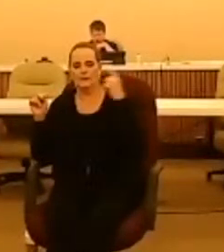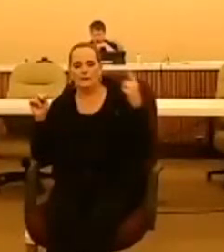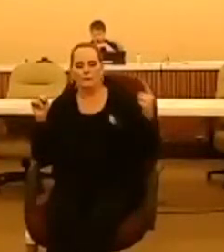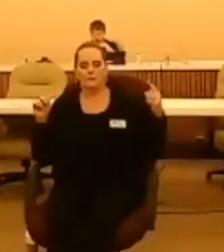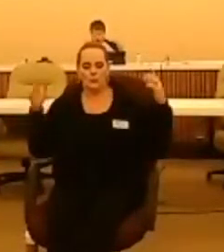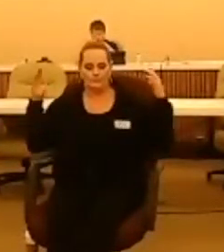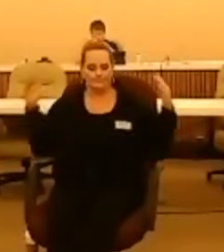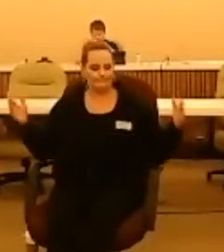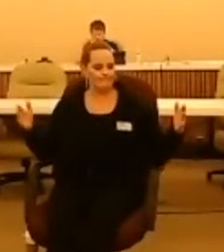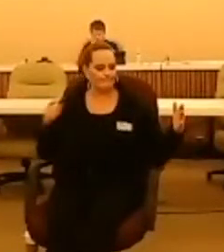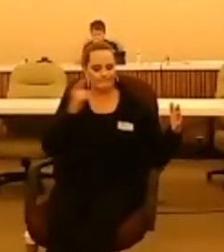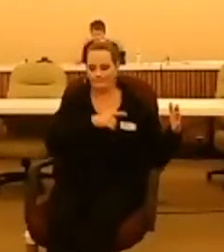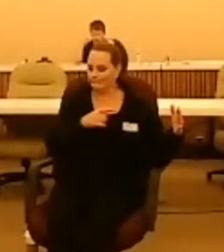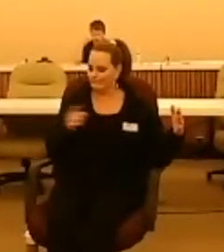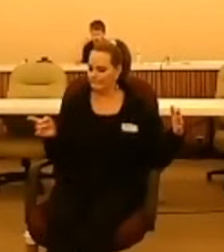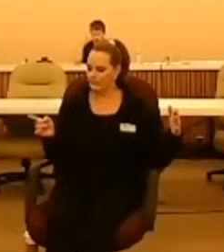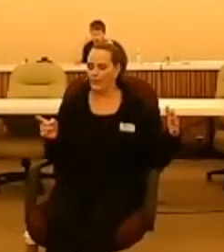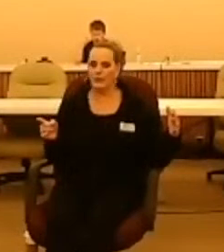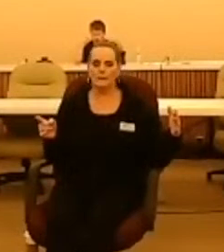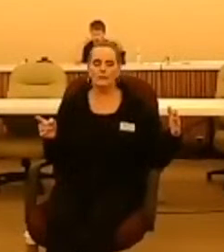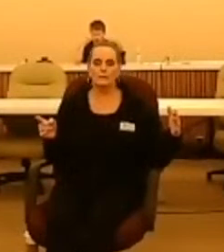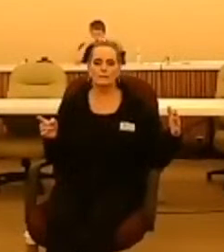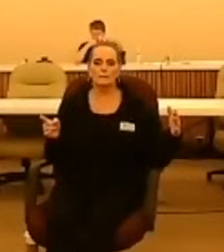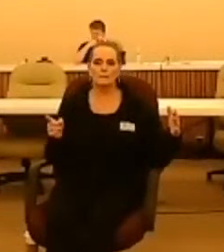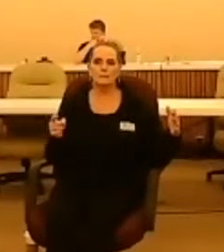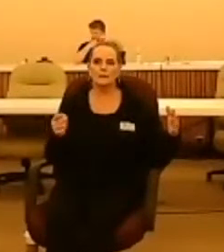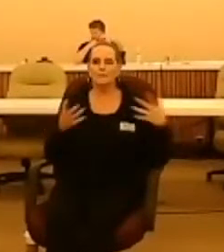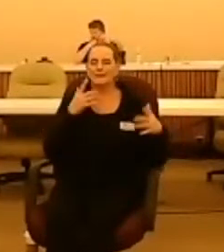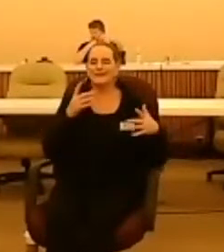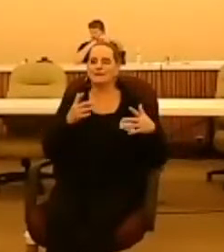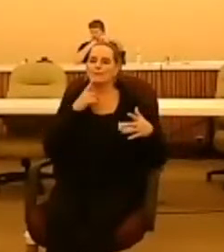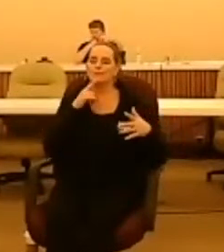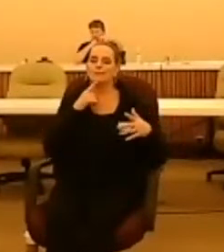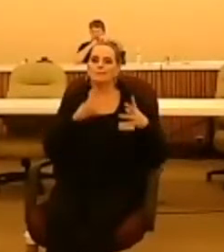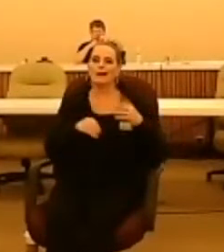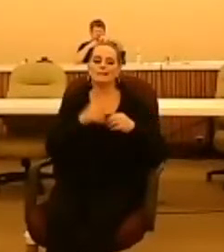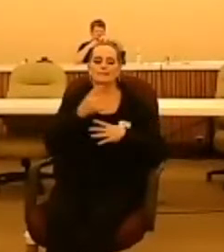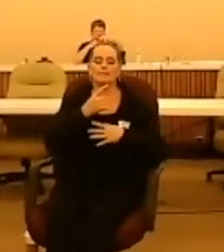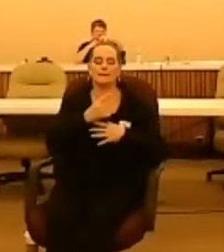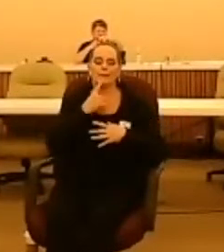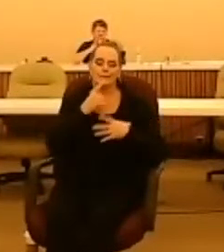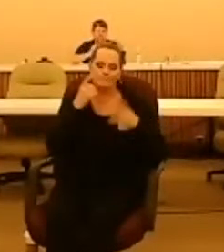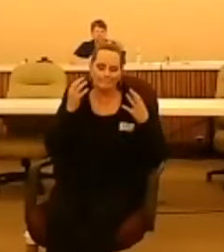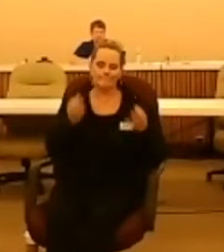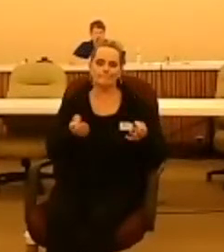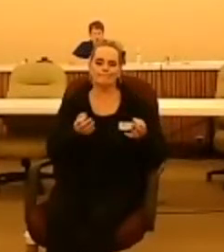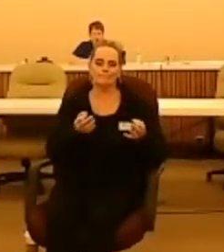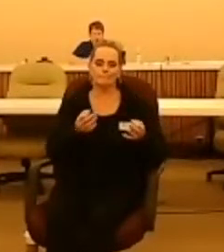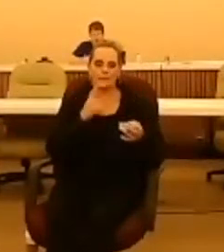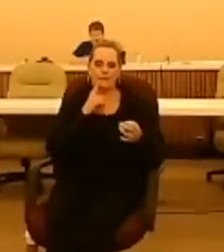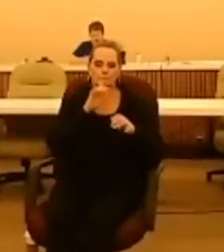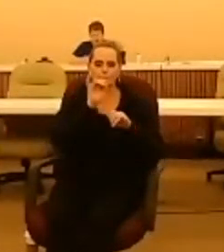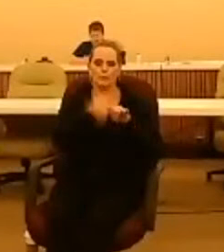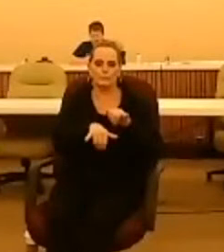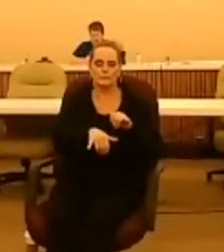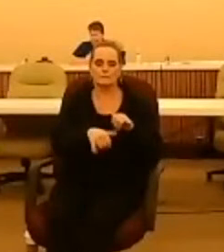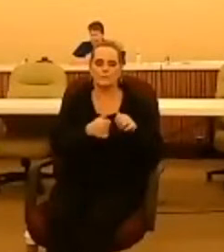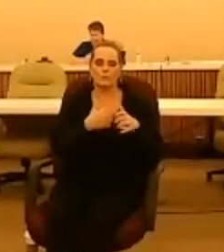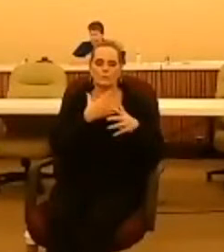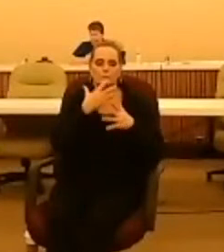looks at adding something more permanent for